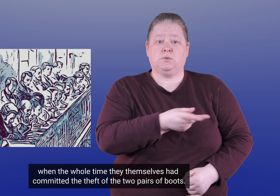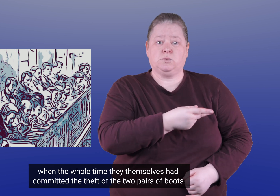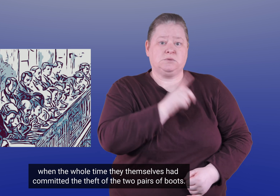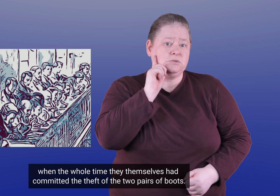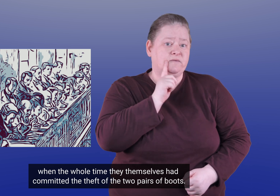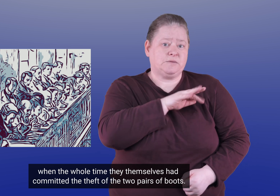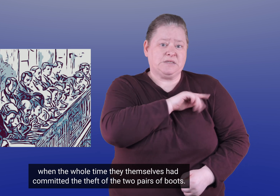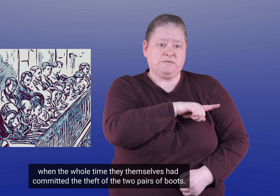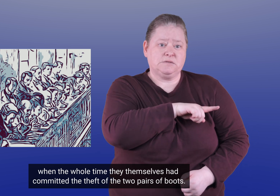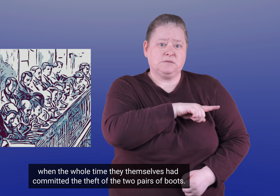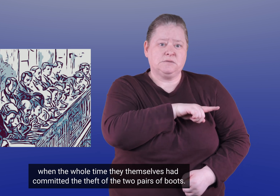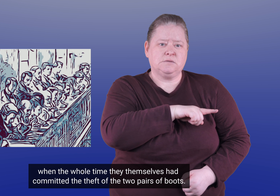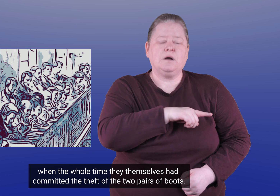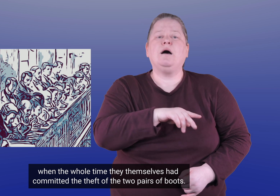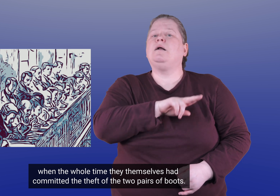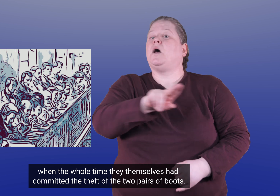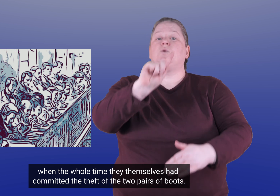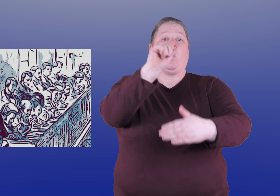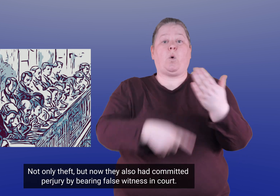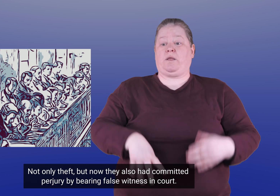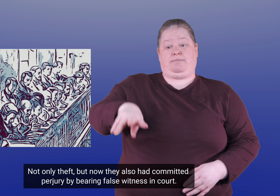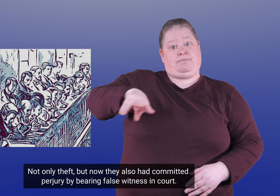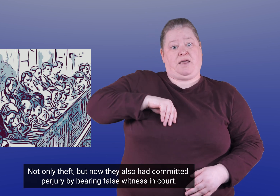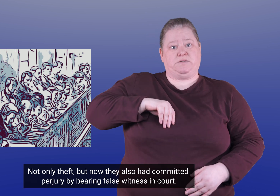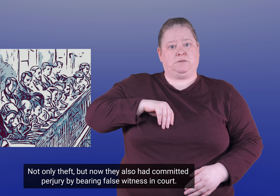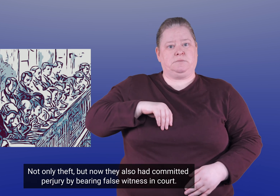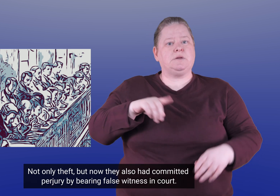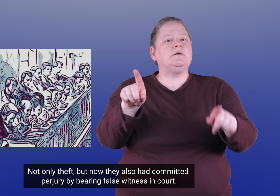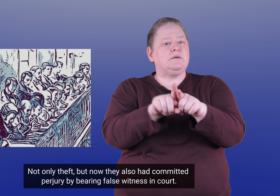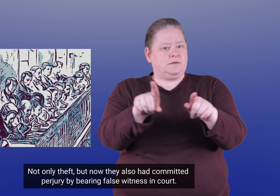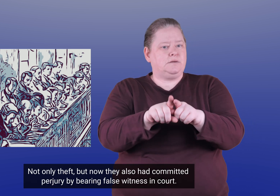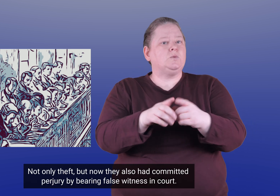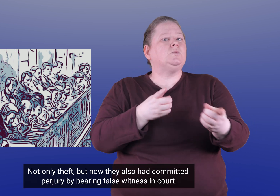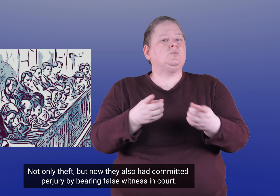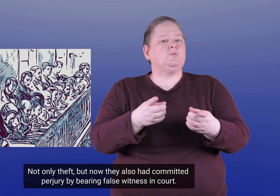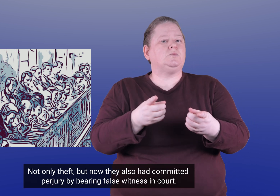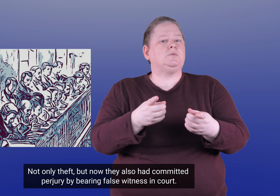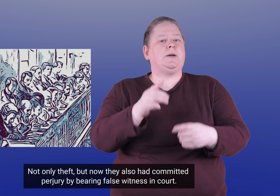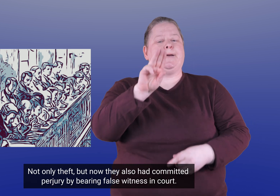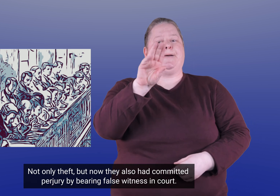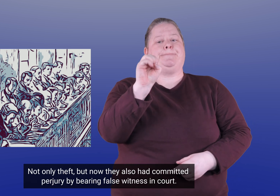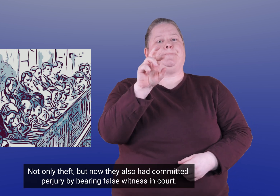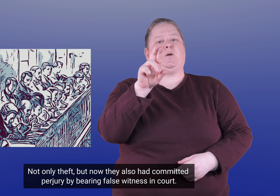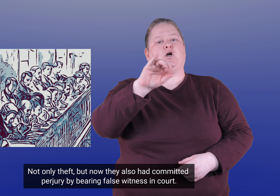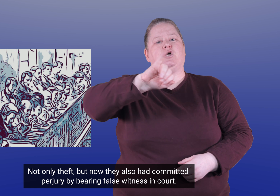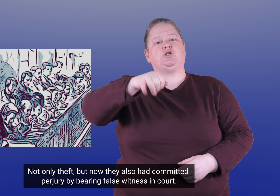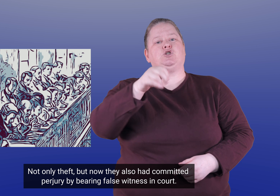two pairs of boots. Not only theft, but now they had also committed perjury by bearing false